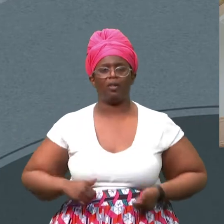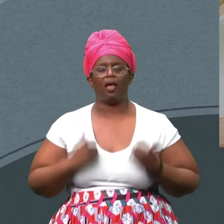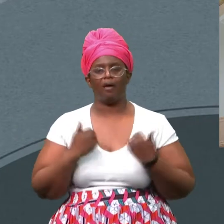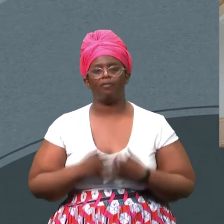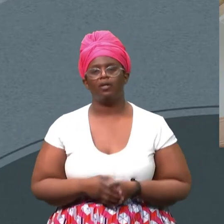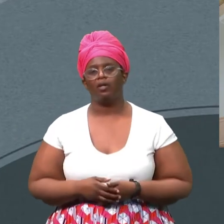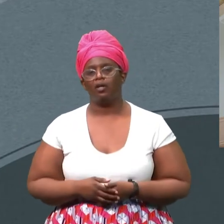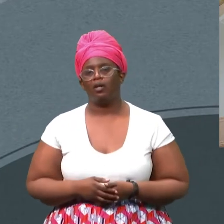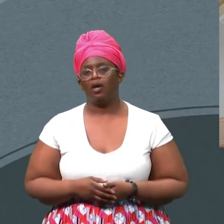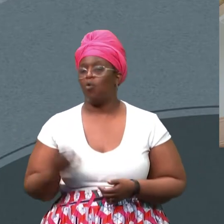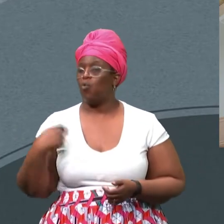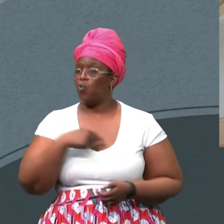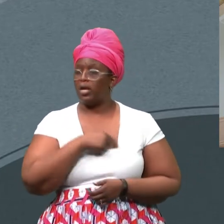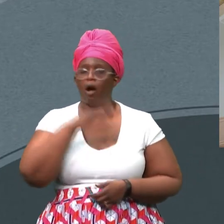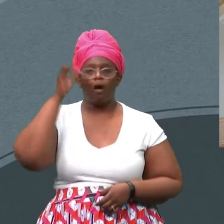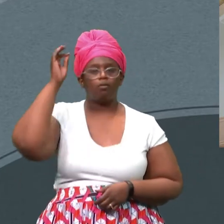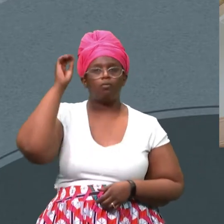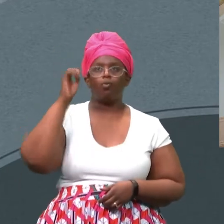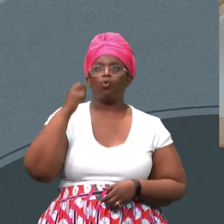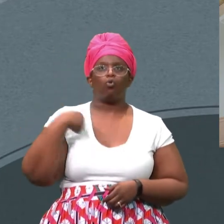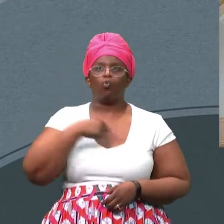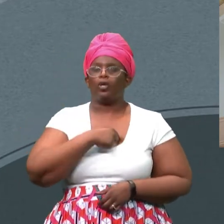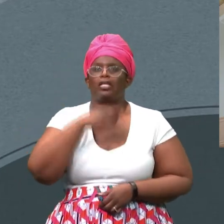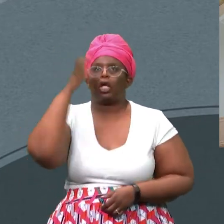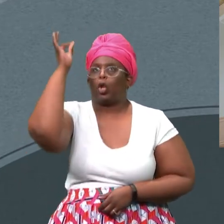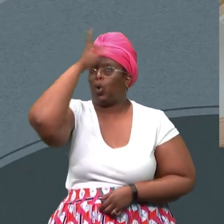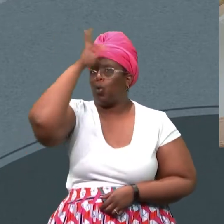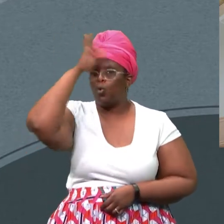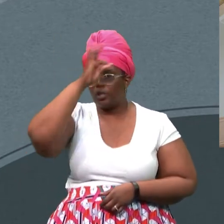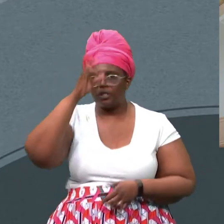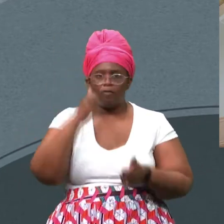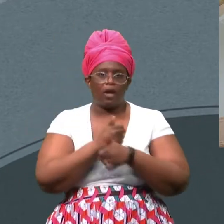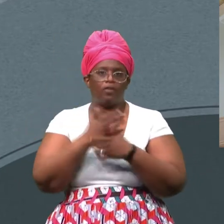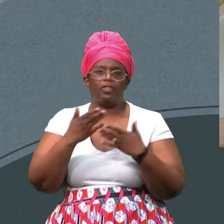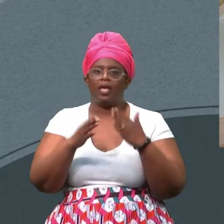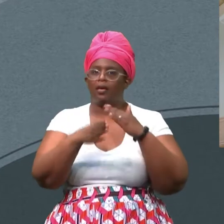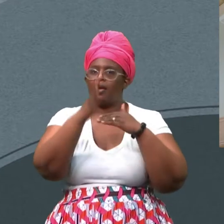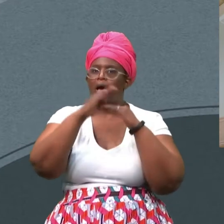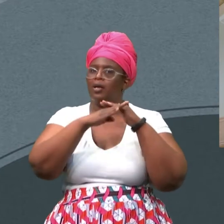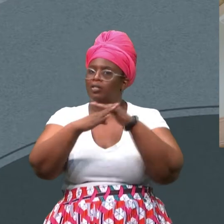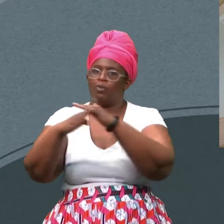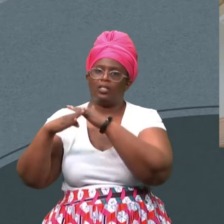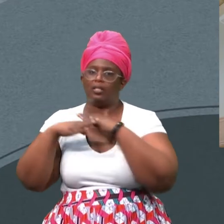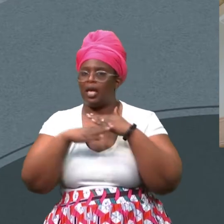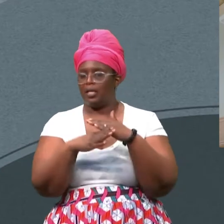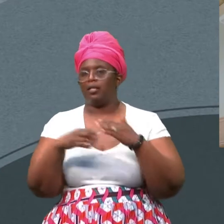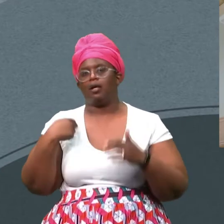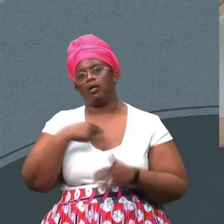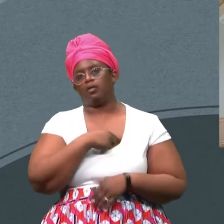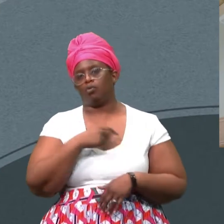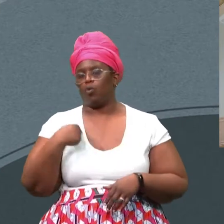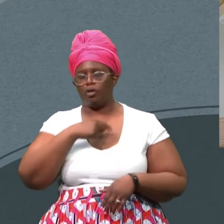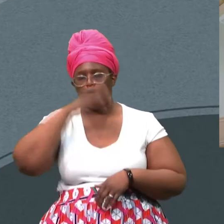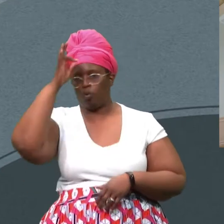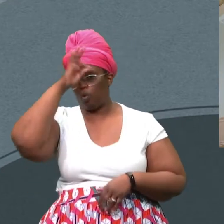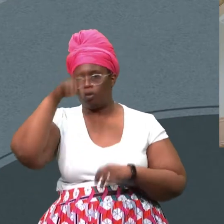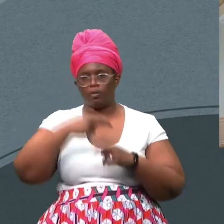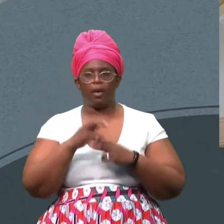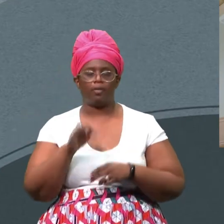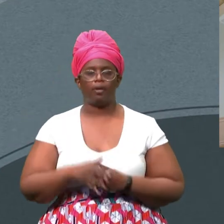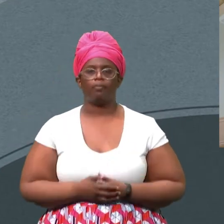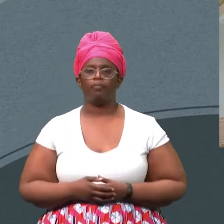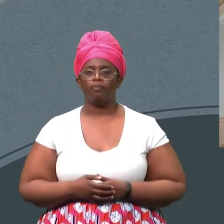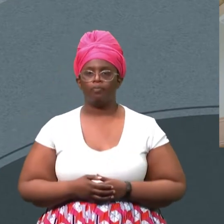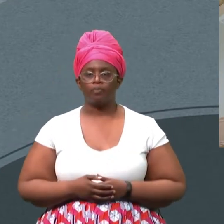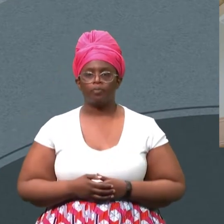we've been protected from. We don't even know all that we have been protected from. We all